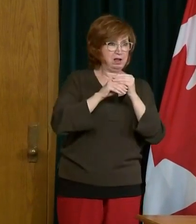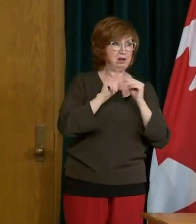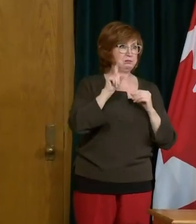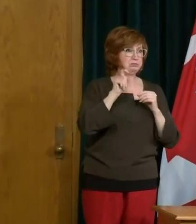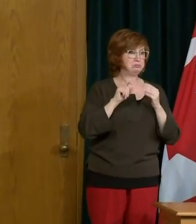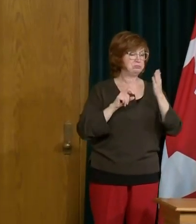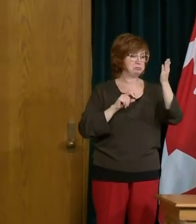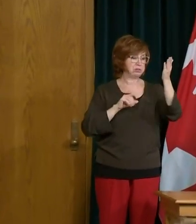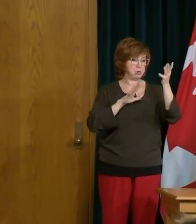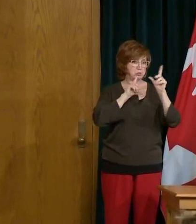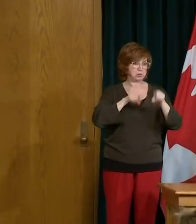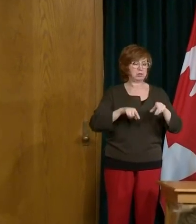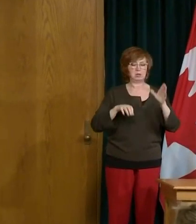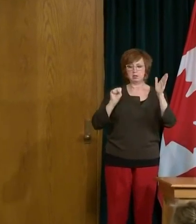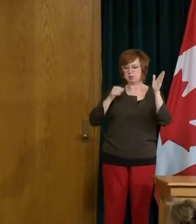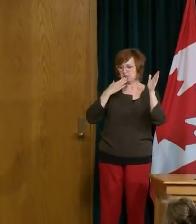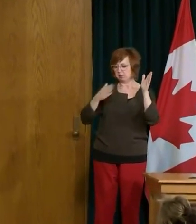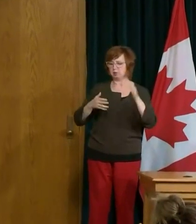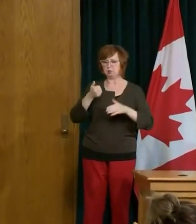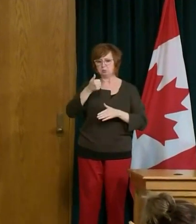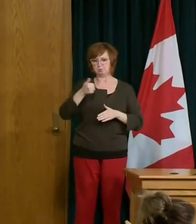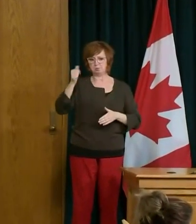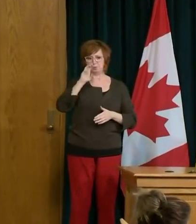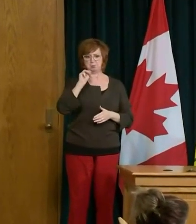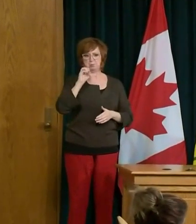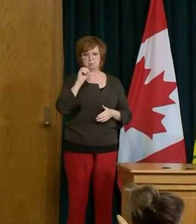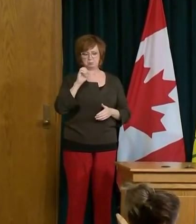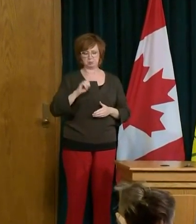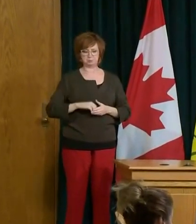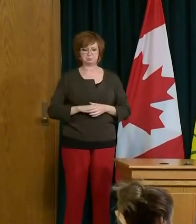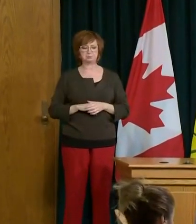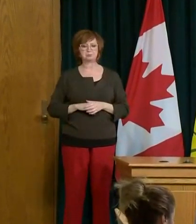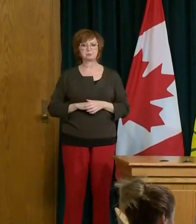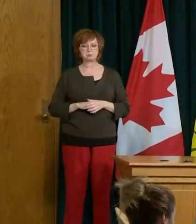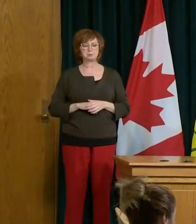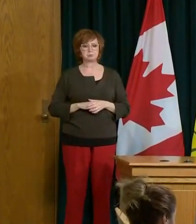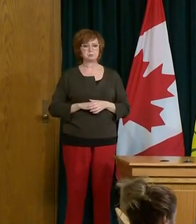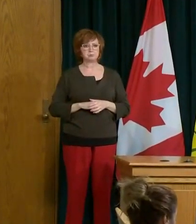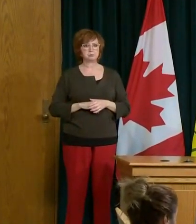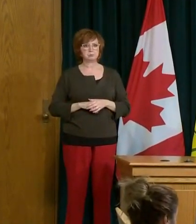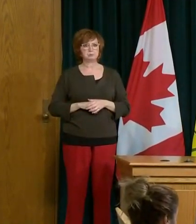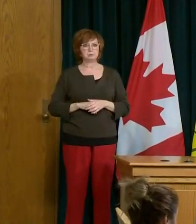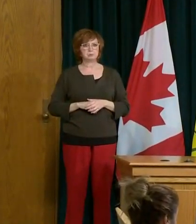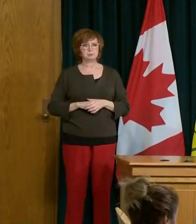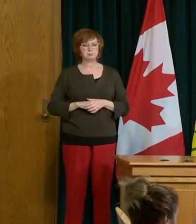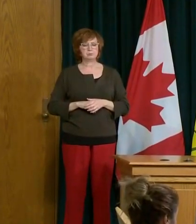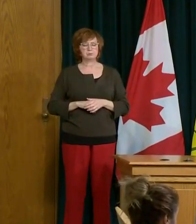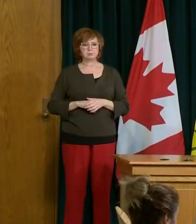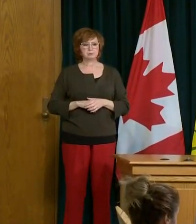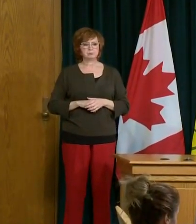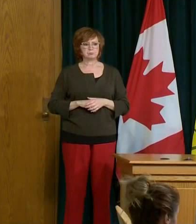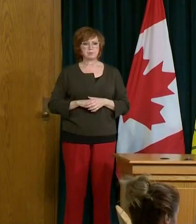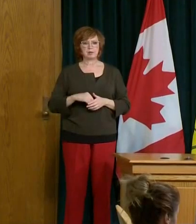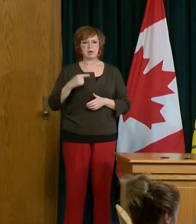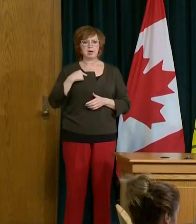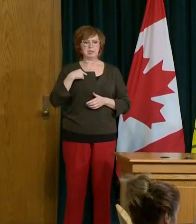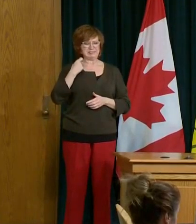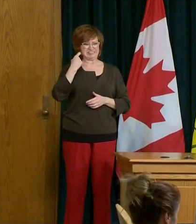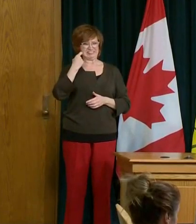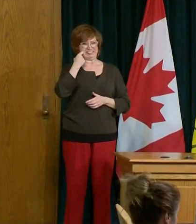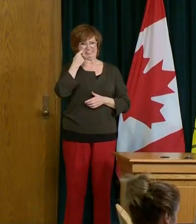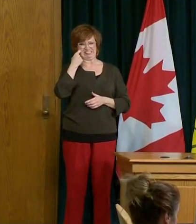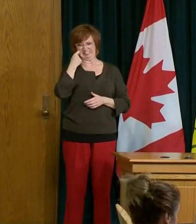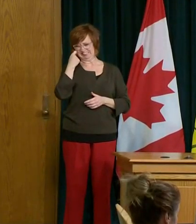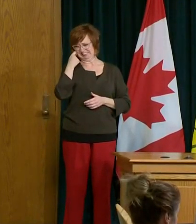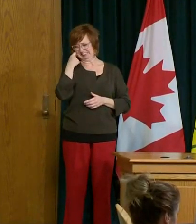that? Thank you, Mr. Premier. I can just mention really quickly that the information that I received just a few hours ago